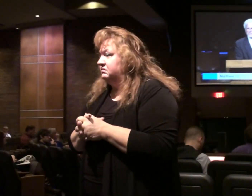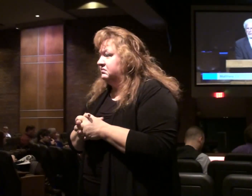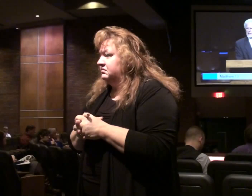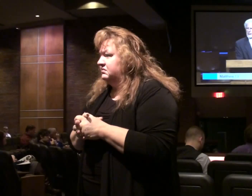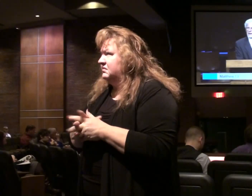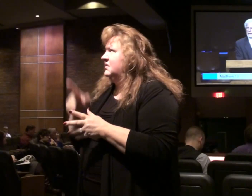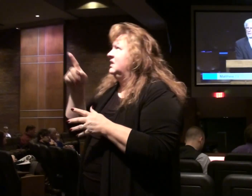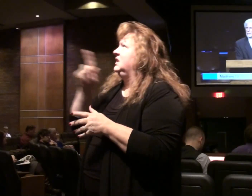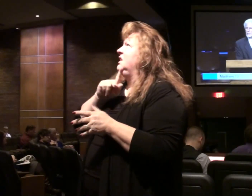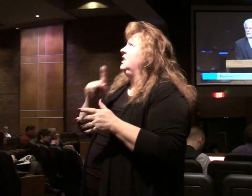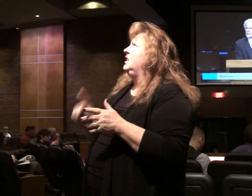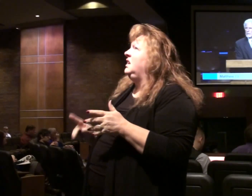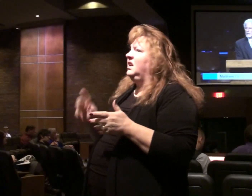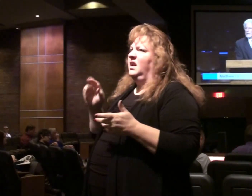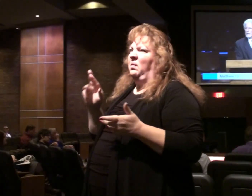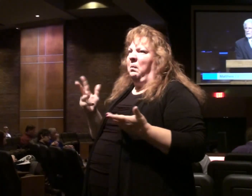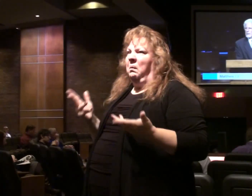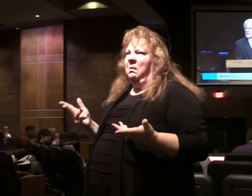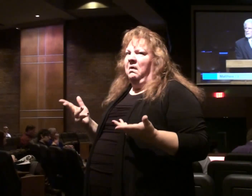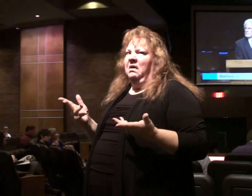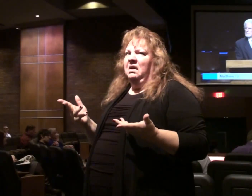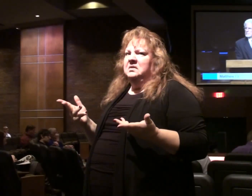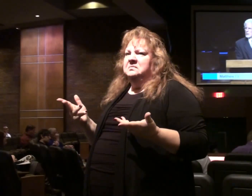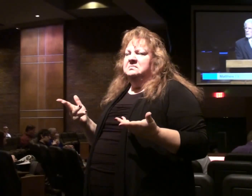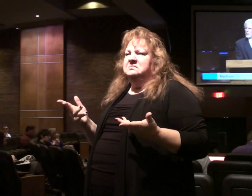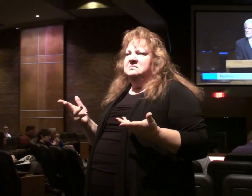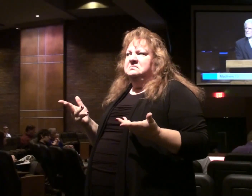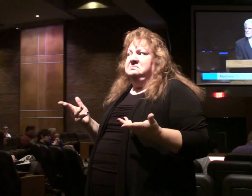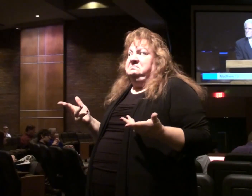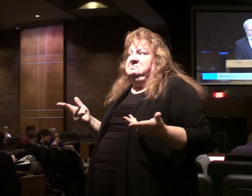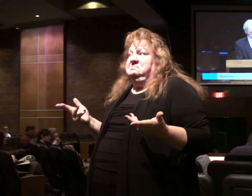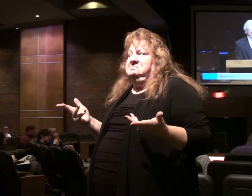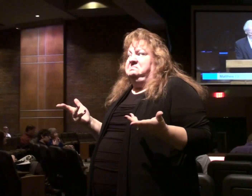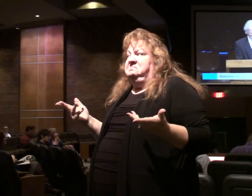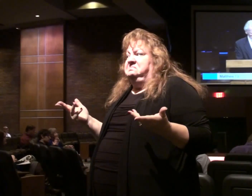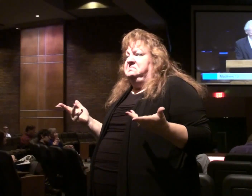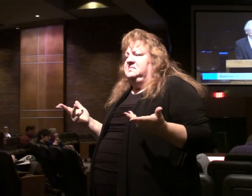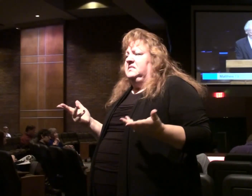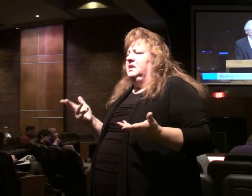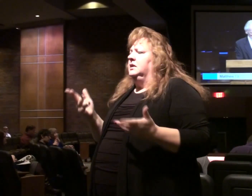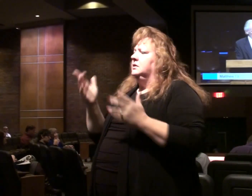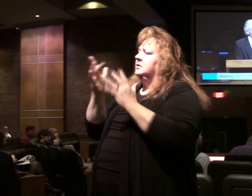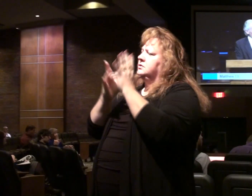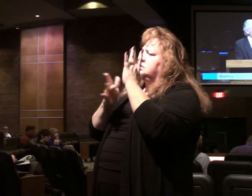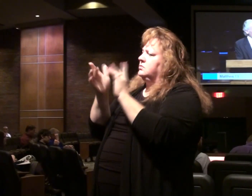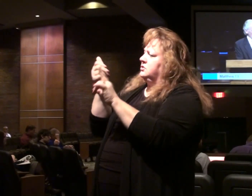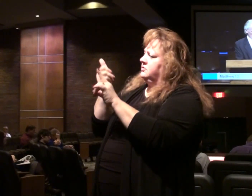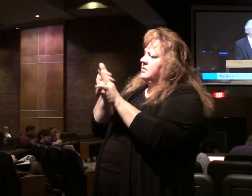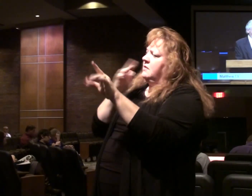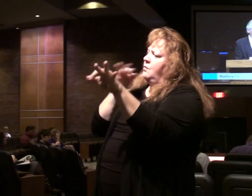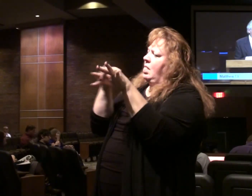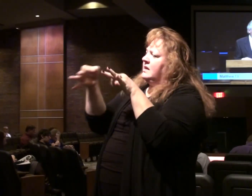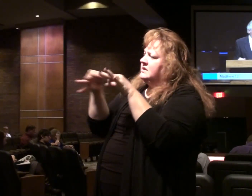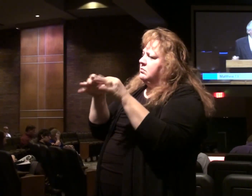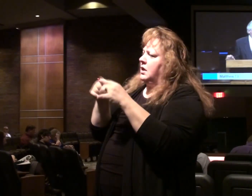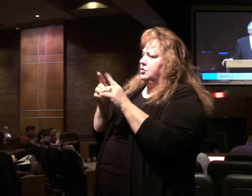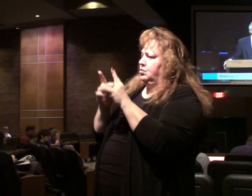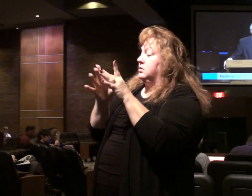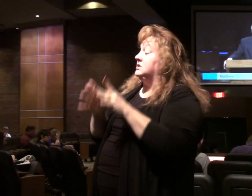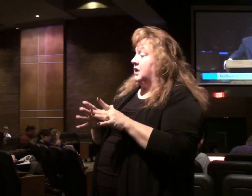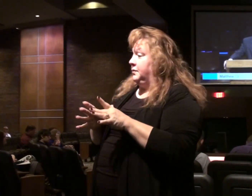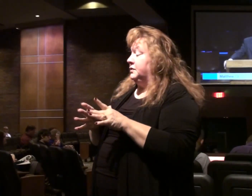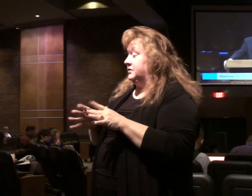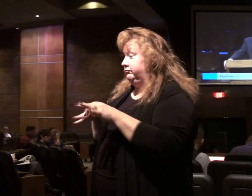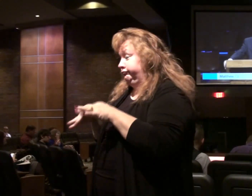about him being king or so on. So Christ will explain it to the disciples. Let's pick up